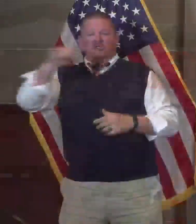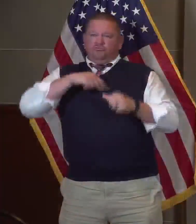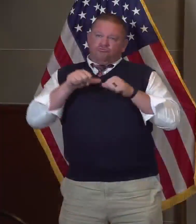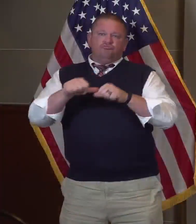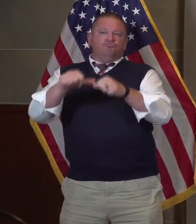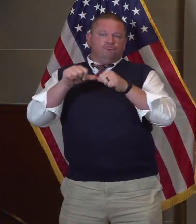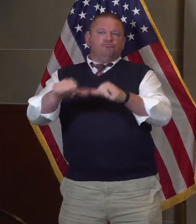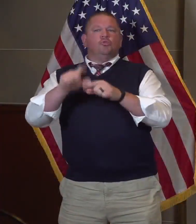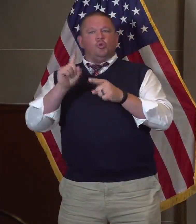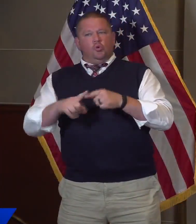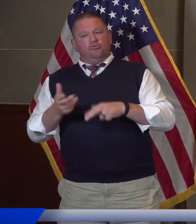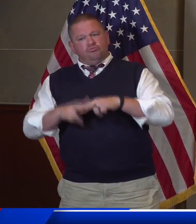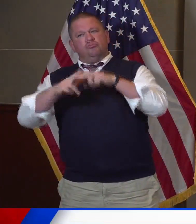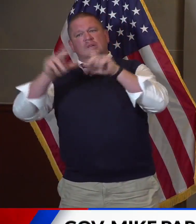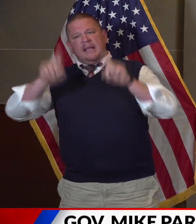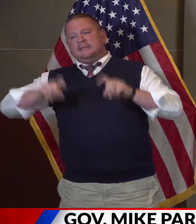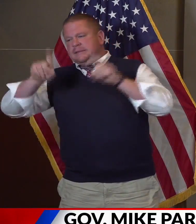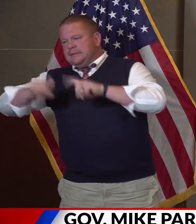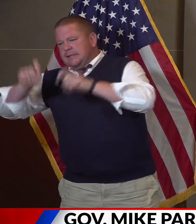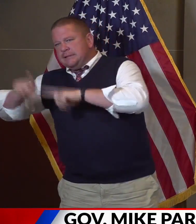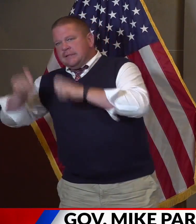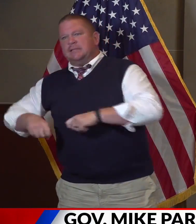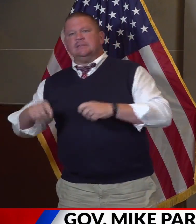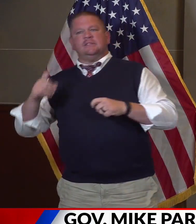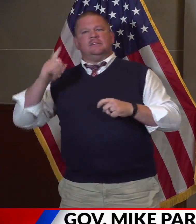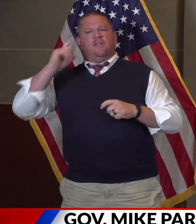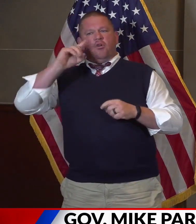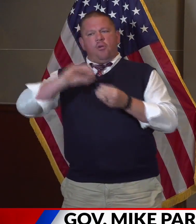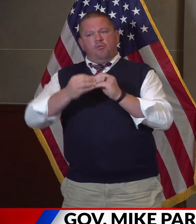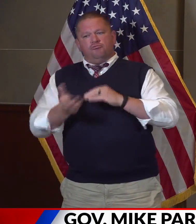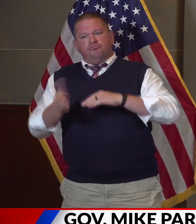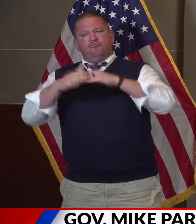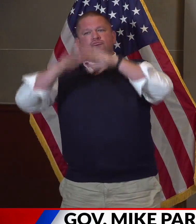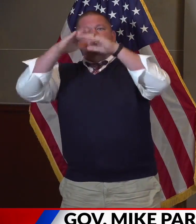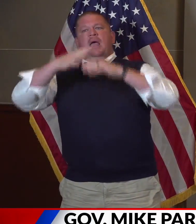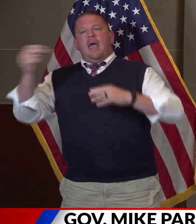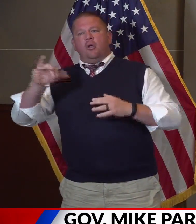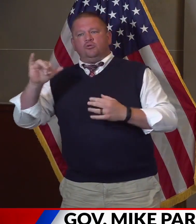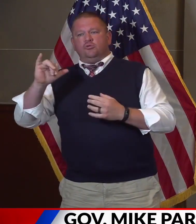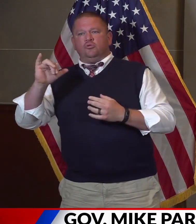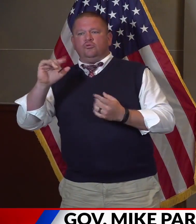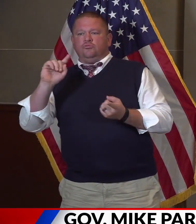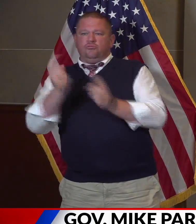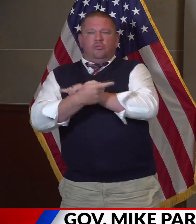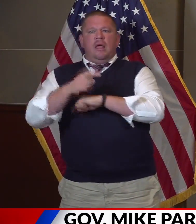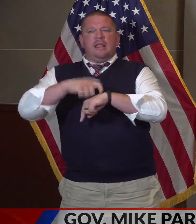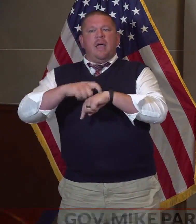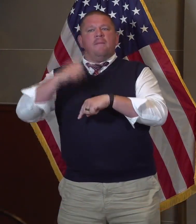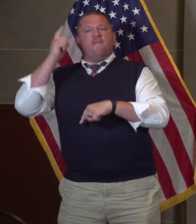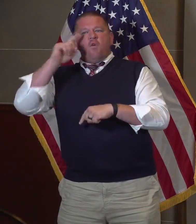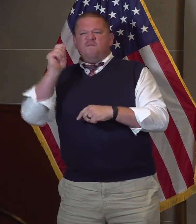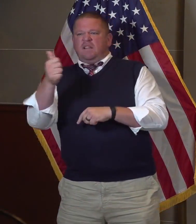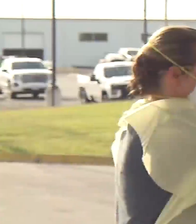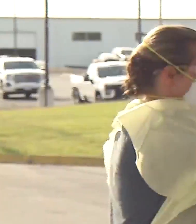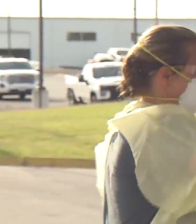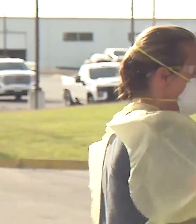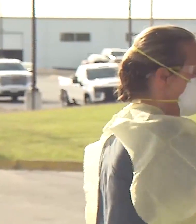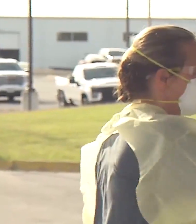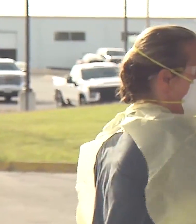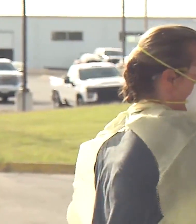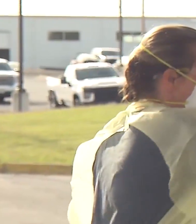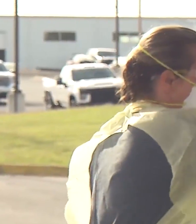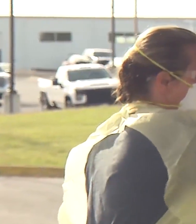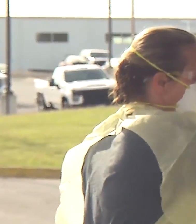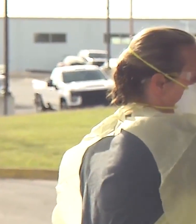continue to increase testing volumes and improve turnaround time for test results. That